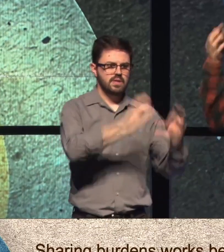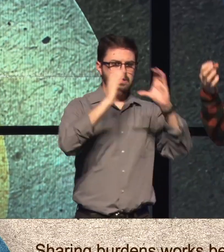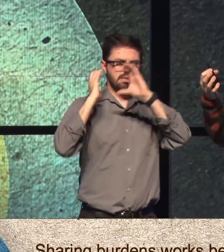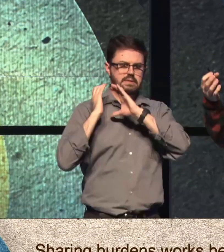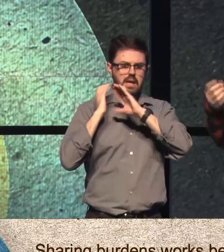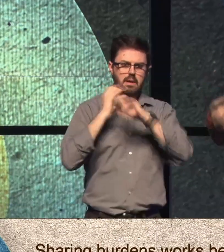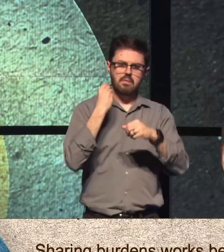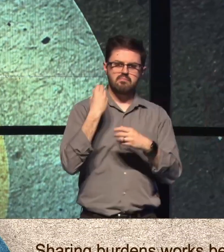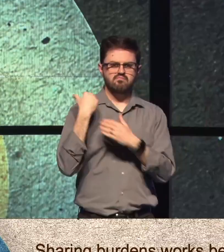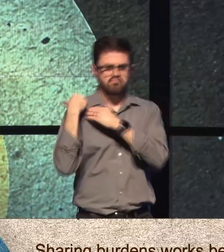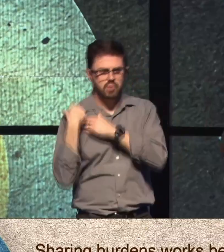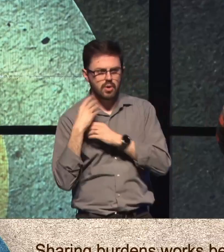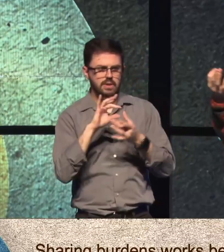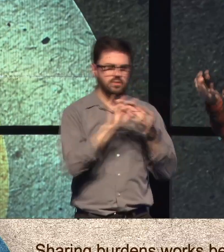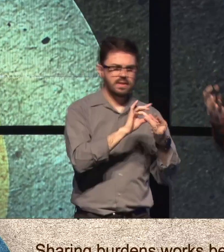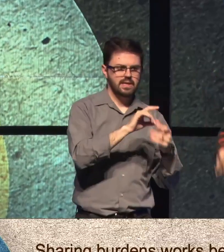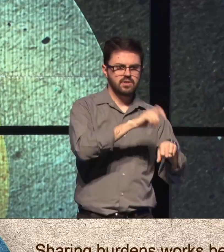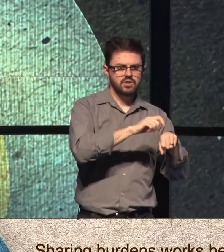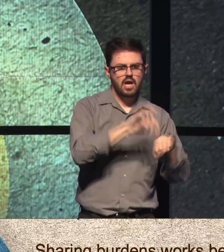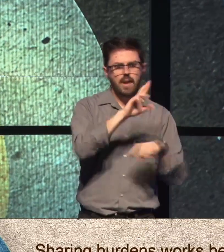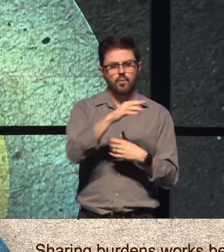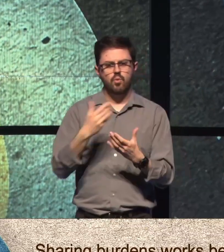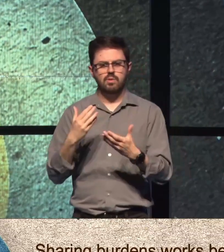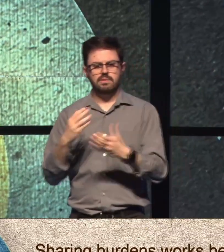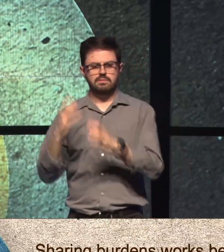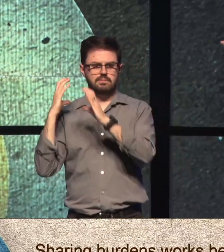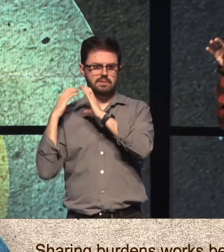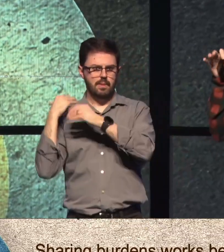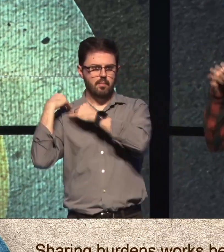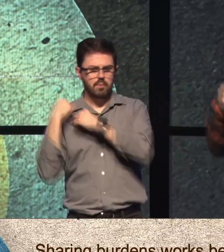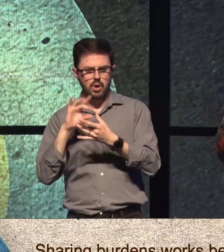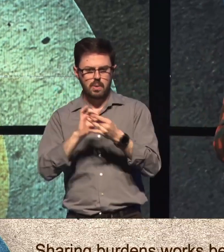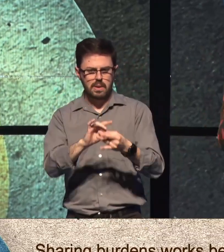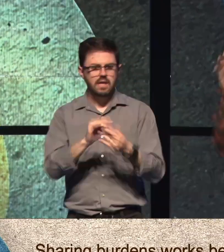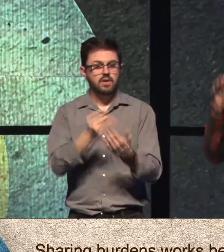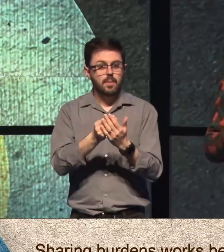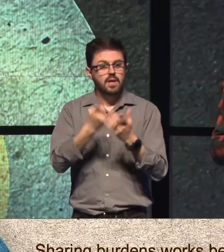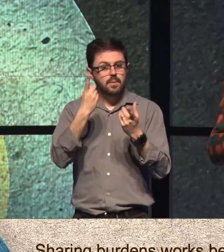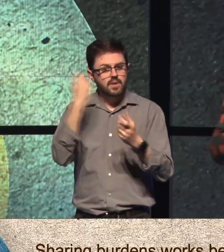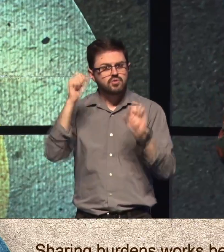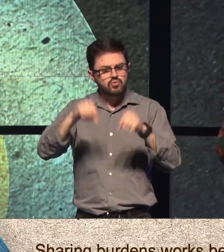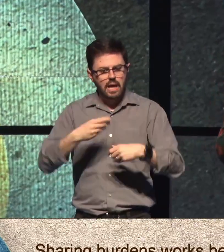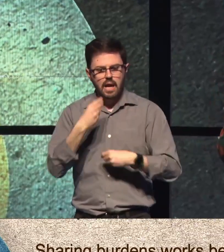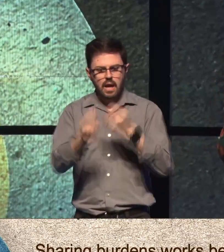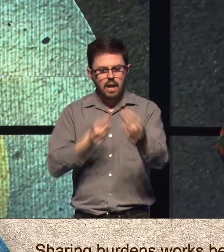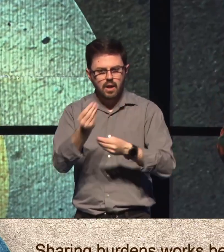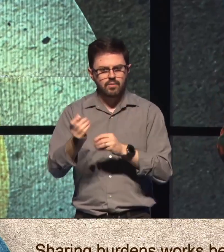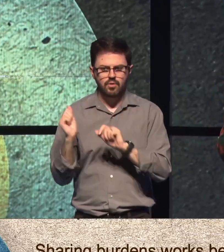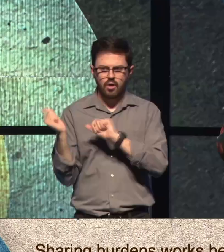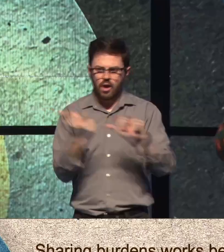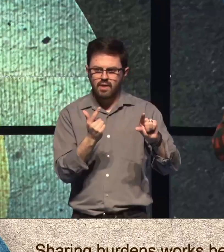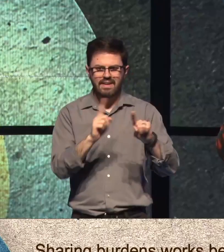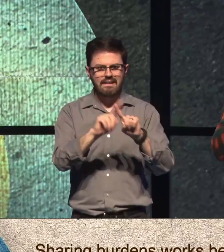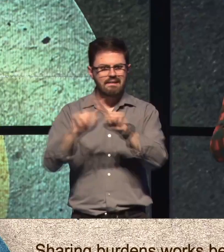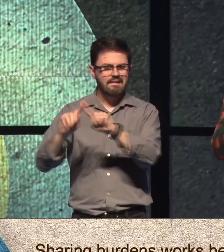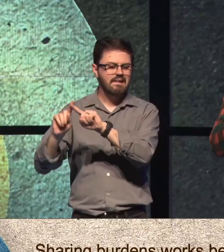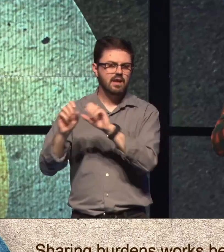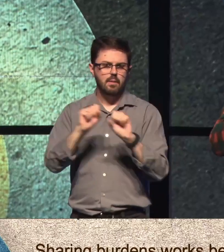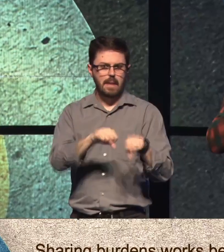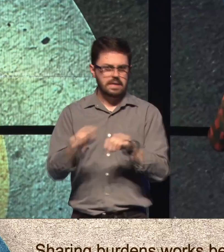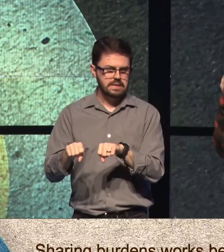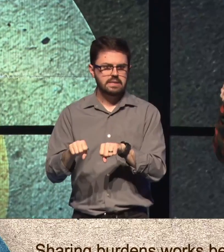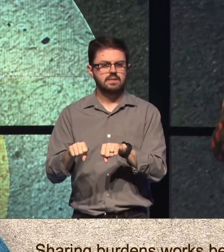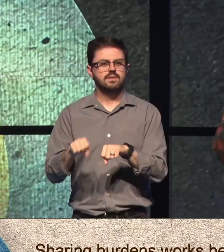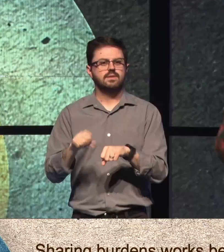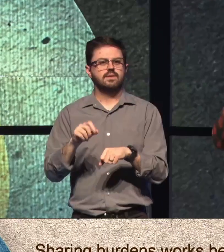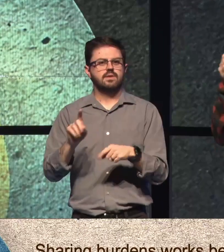capacity burden carrier through your generosity financially. We all have differing capacities. And so those are like when we talk